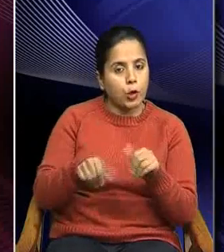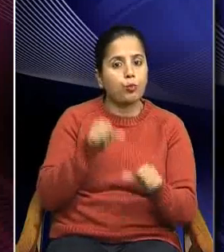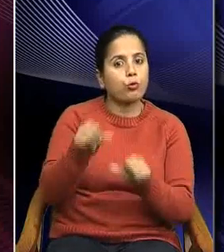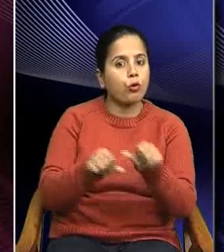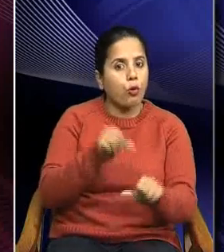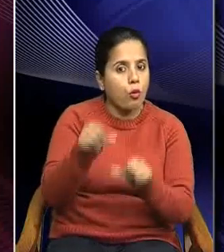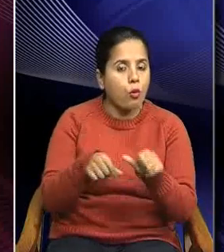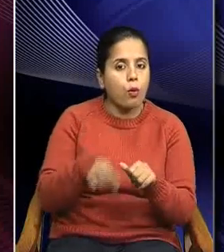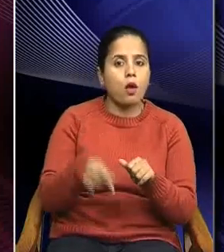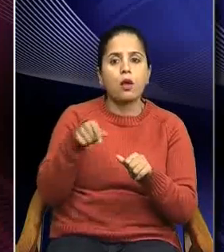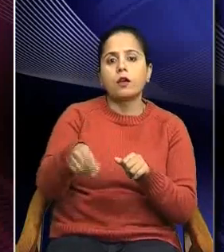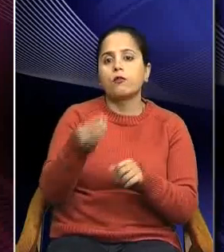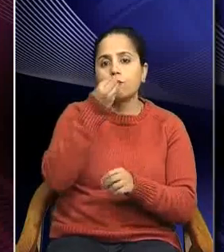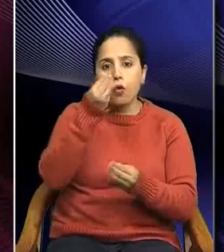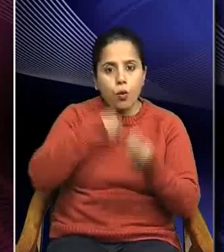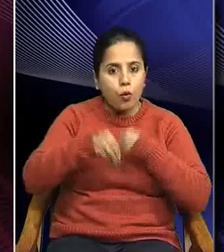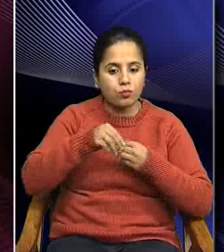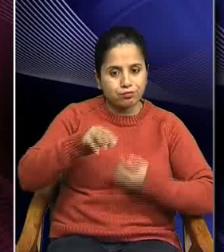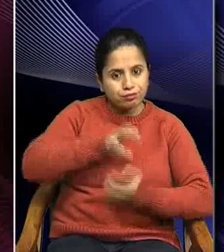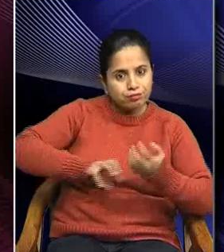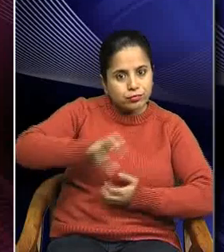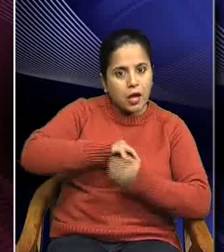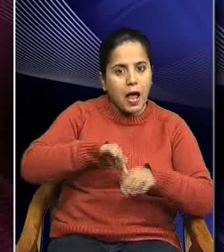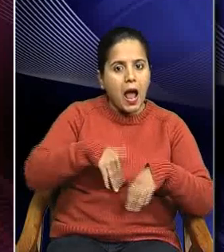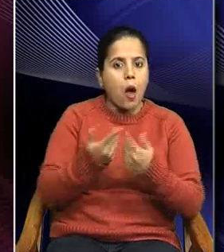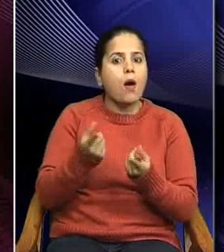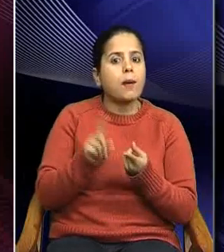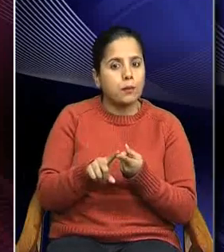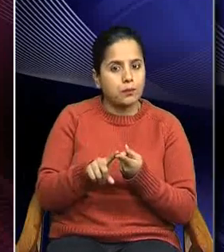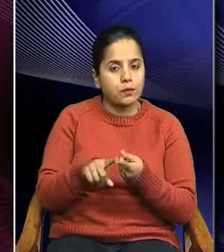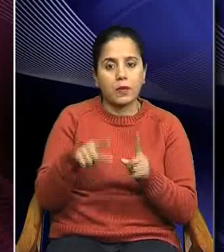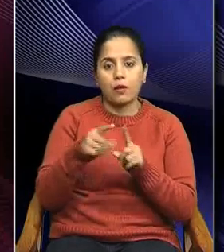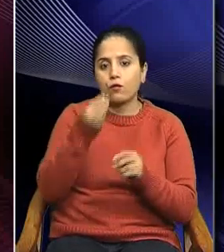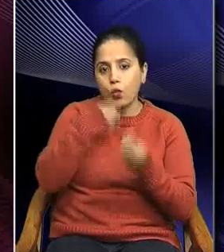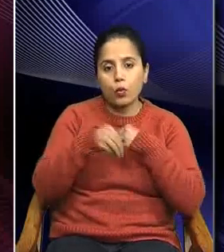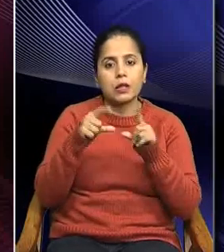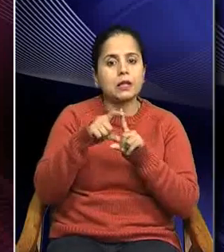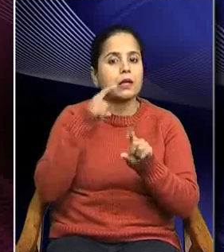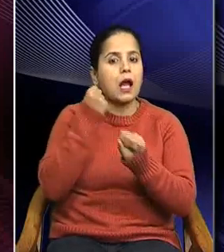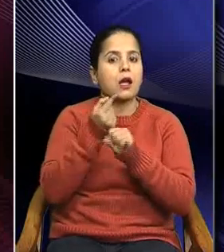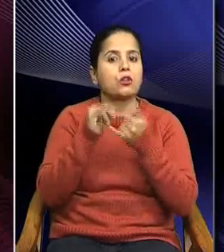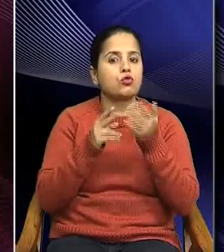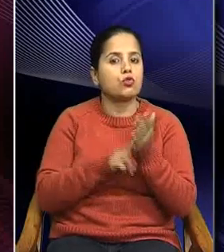through which food digestion happens. Right? How we grow, how we